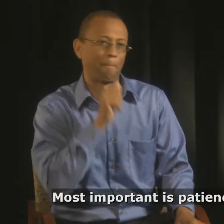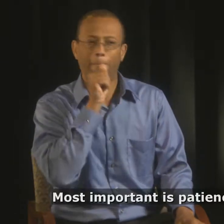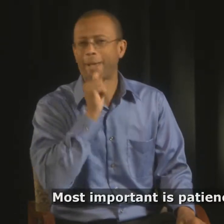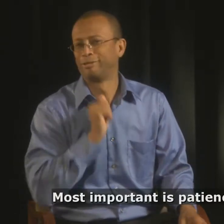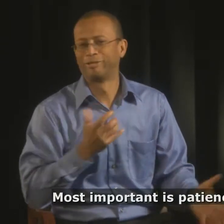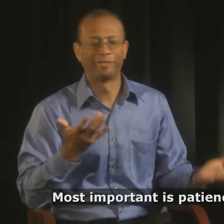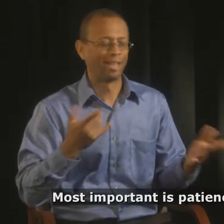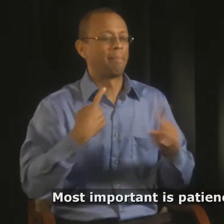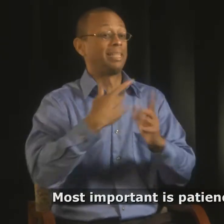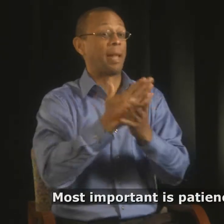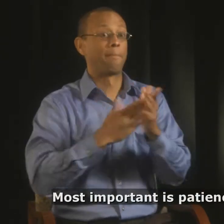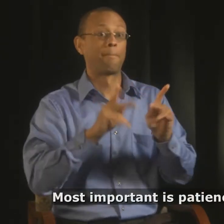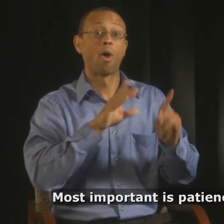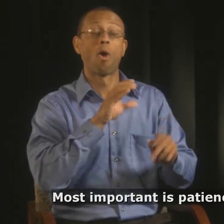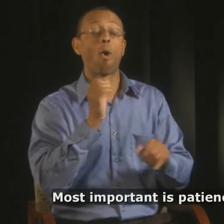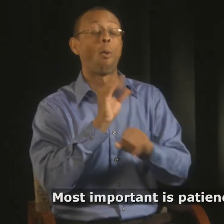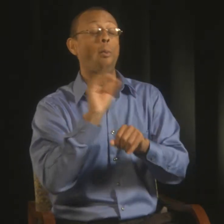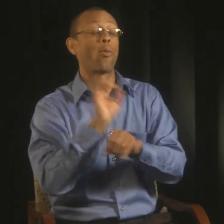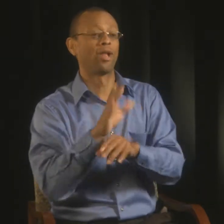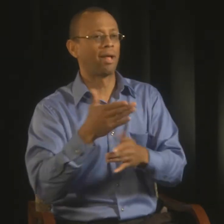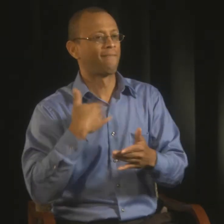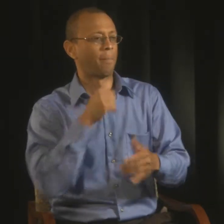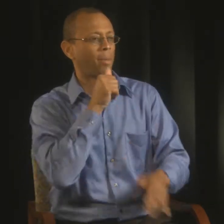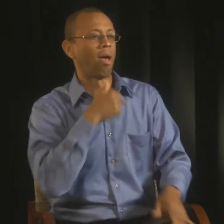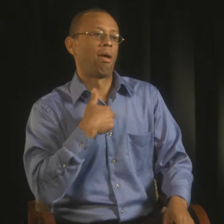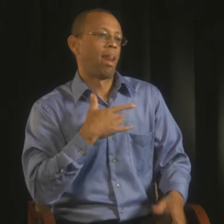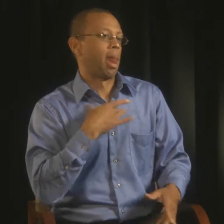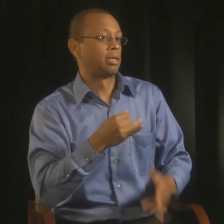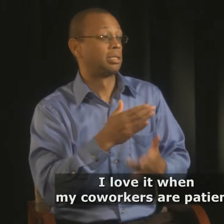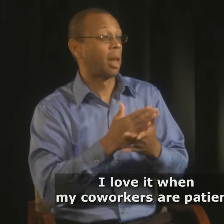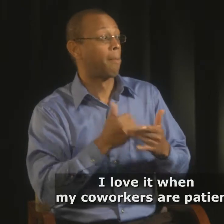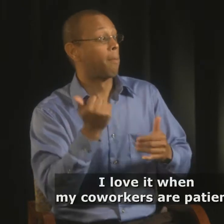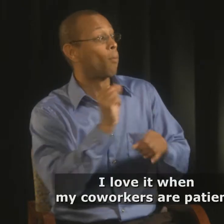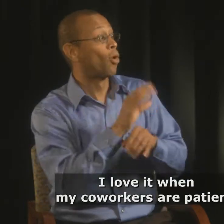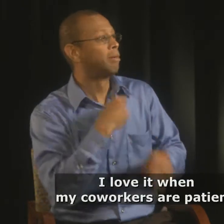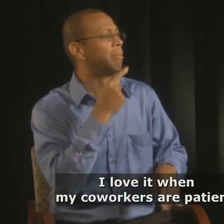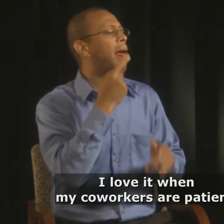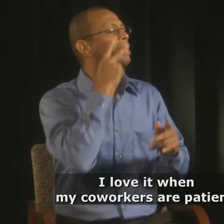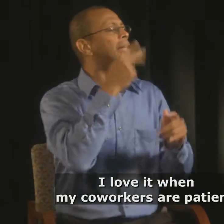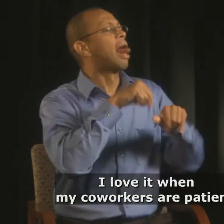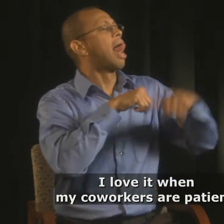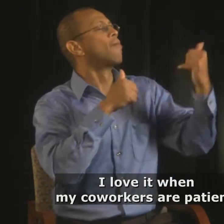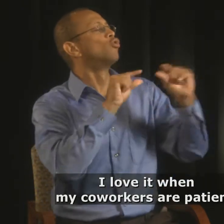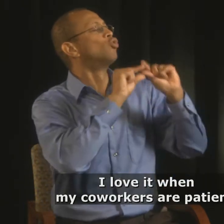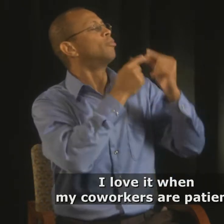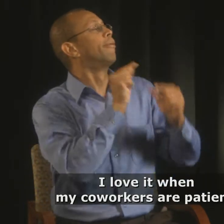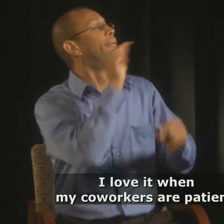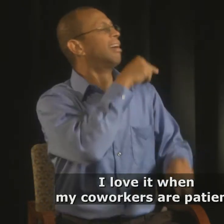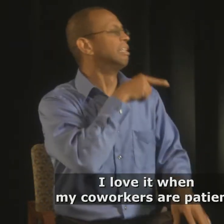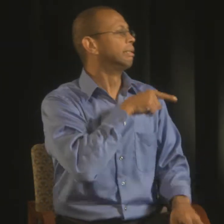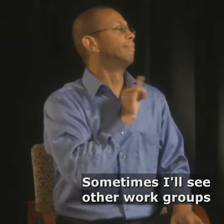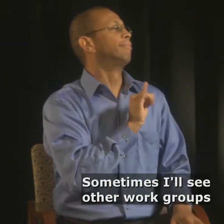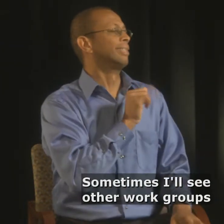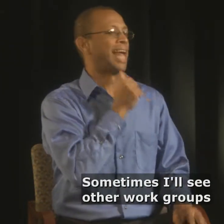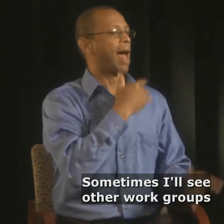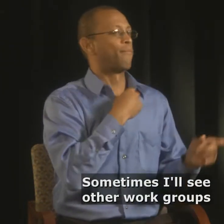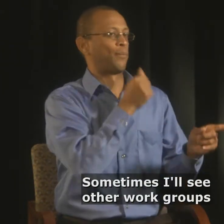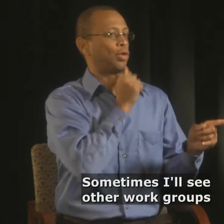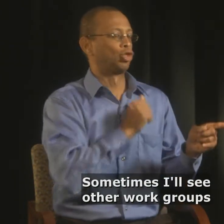Most important is patience. I love it when my coworkers are patient. Sometimes I'll see other